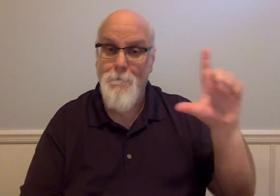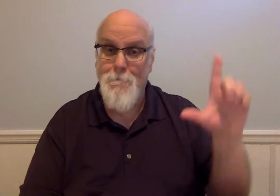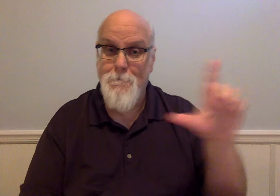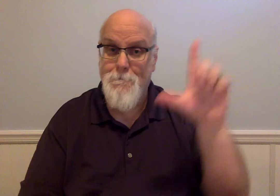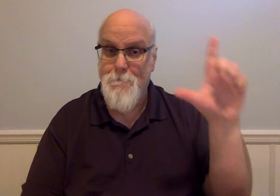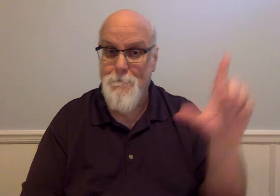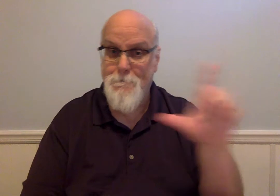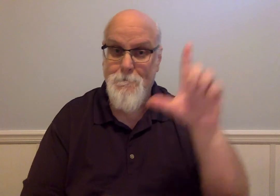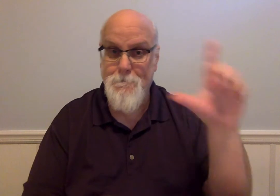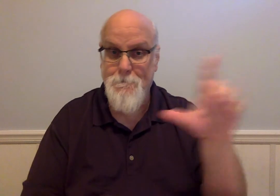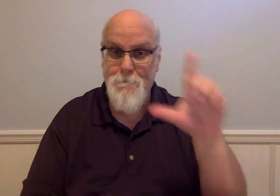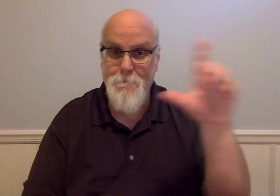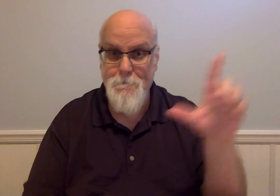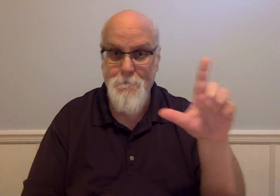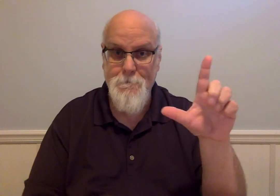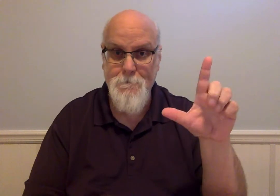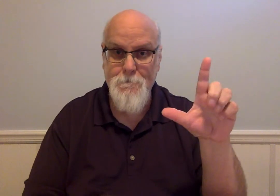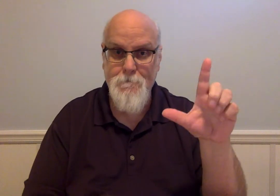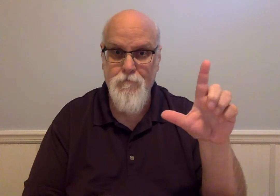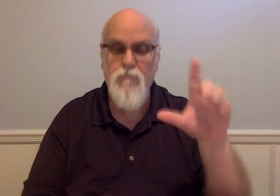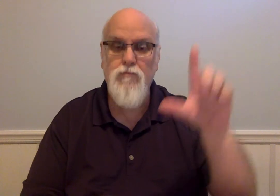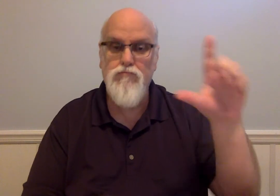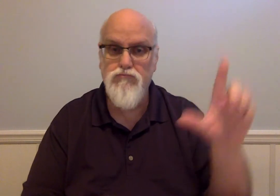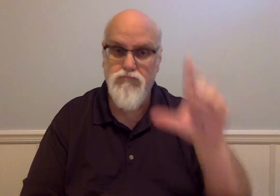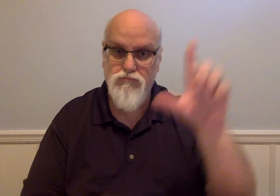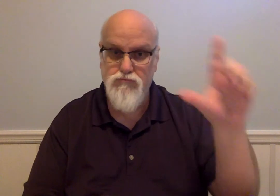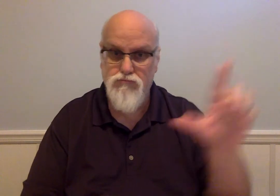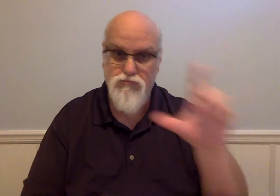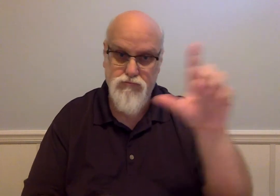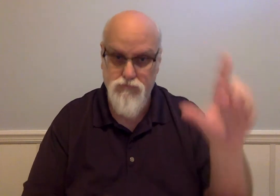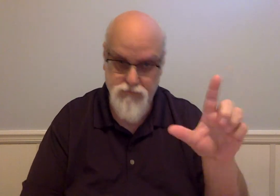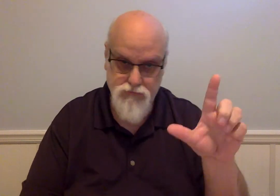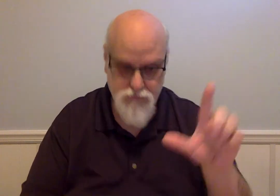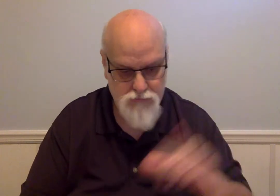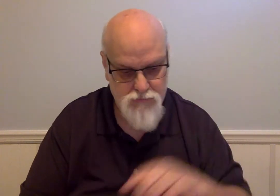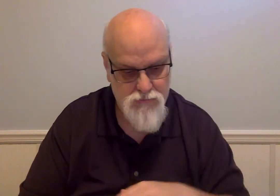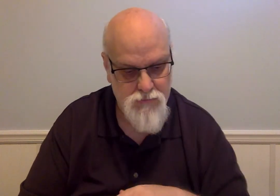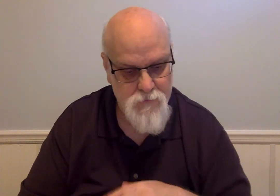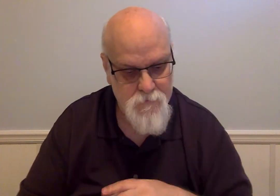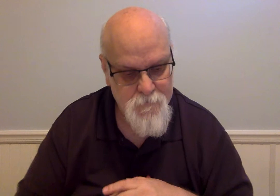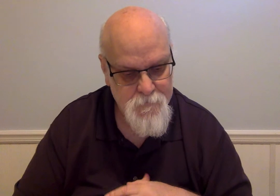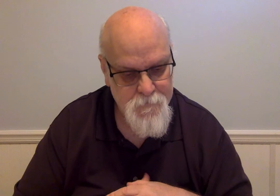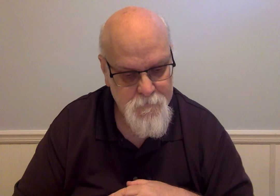Library, you take an L and you circle it. So circle an L.